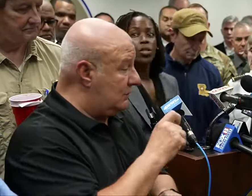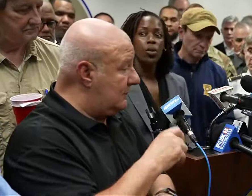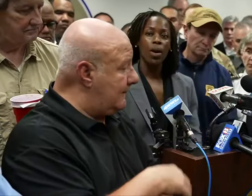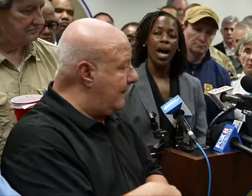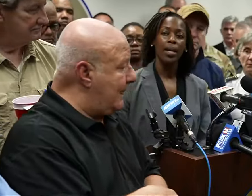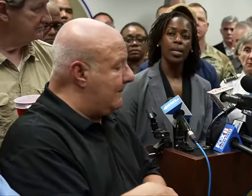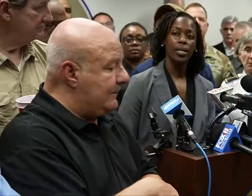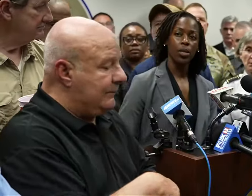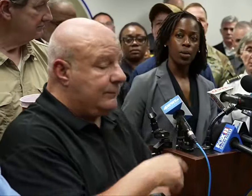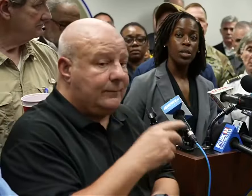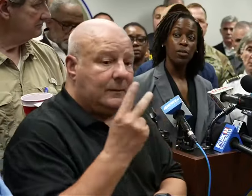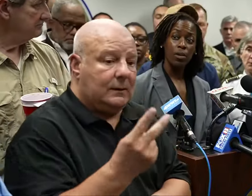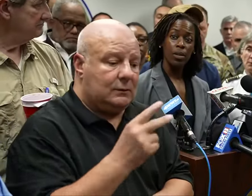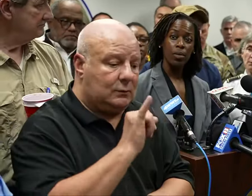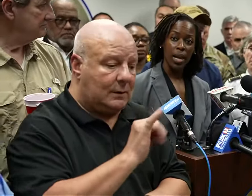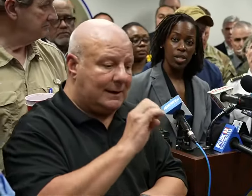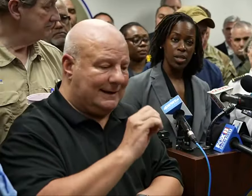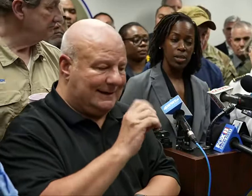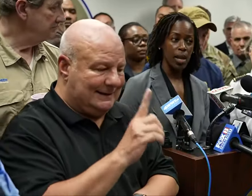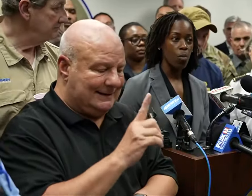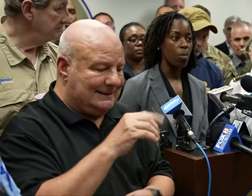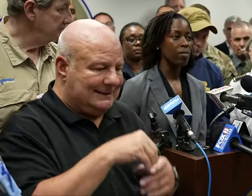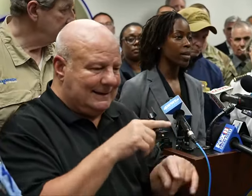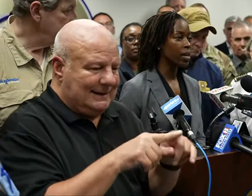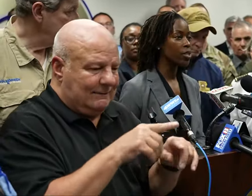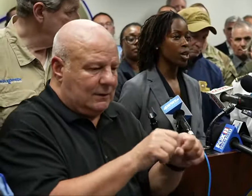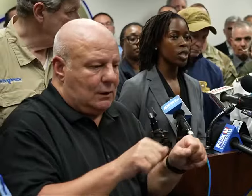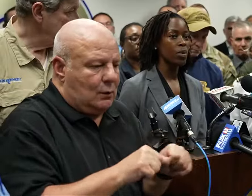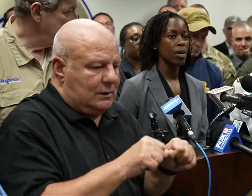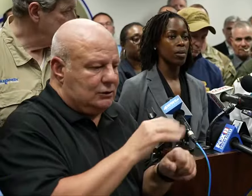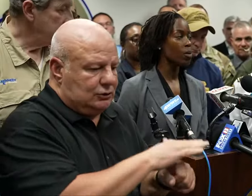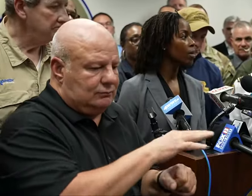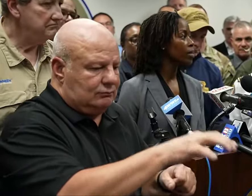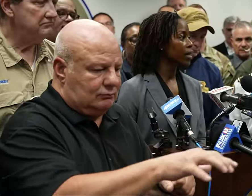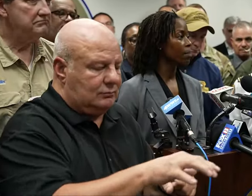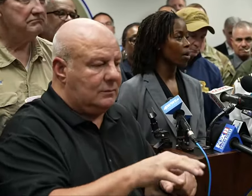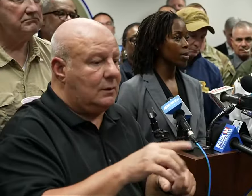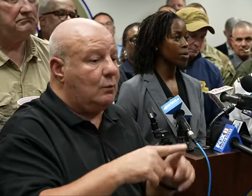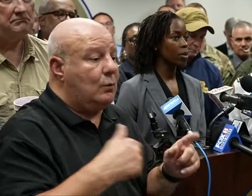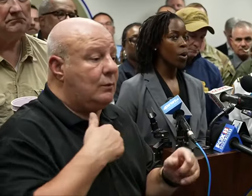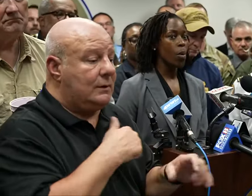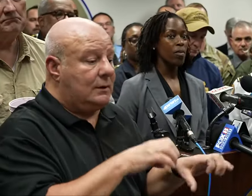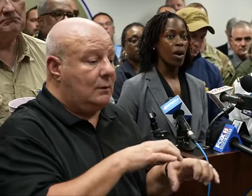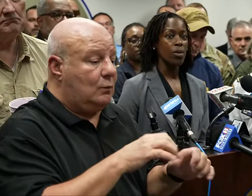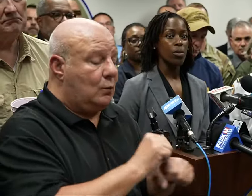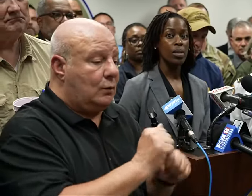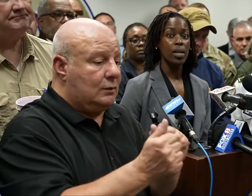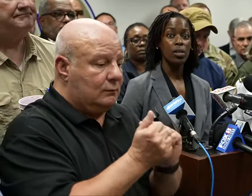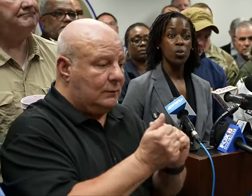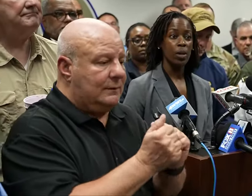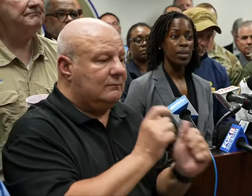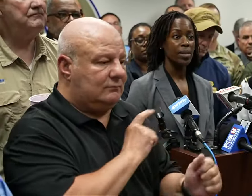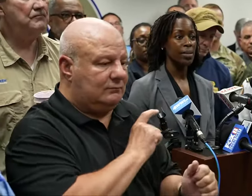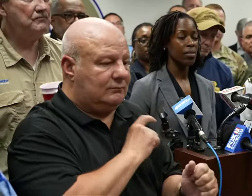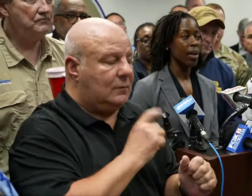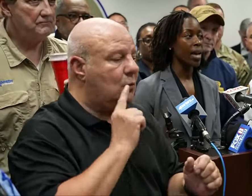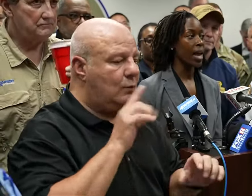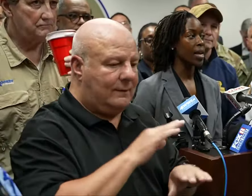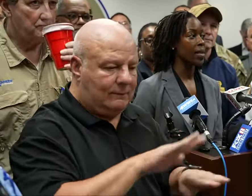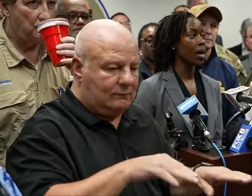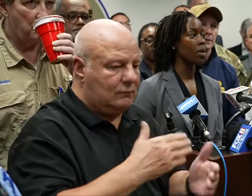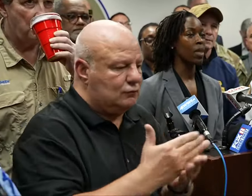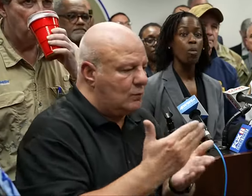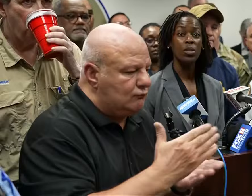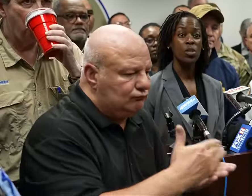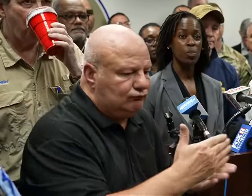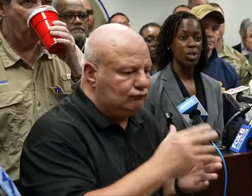The 2 IEDs, they were in different locations, and what we've done in conjunction with our local and state partners, we've gone through and done a sweep to identify